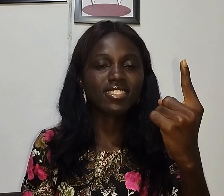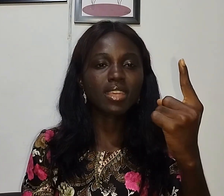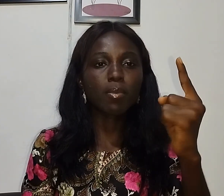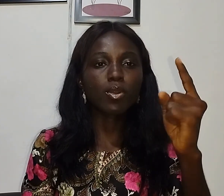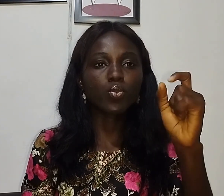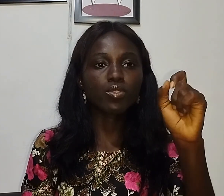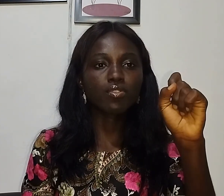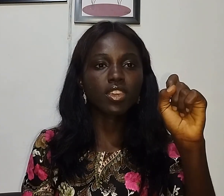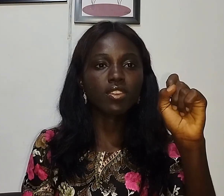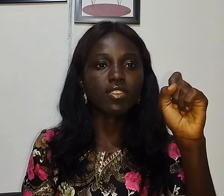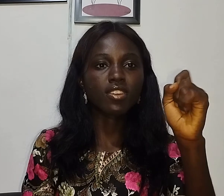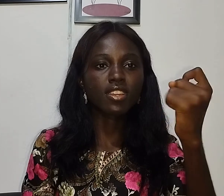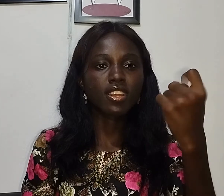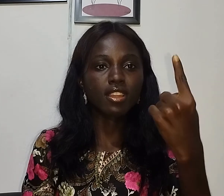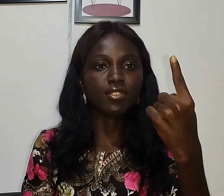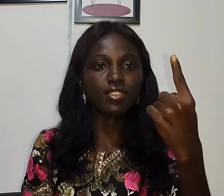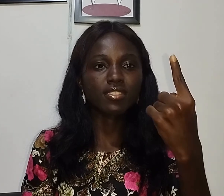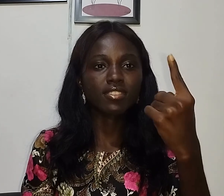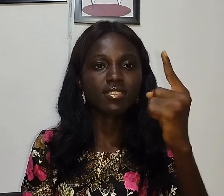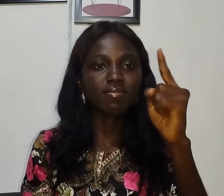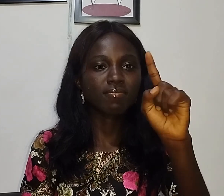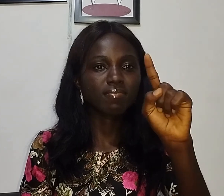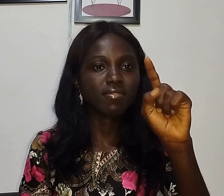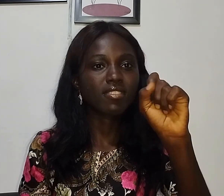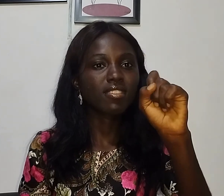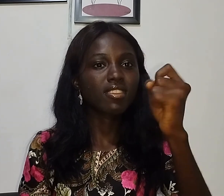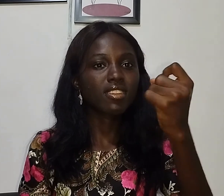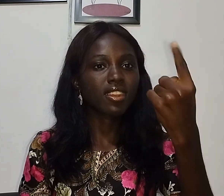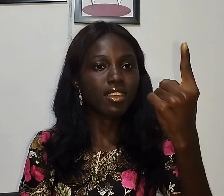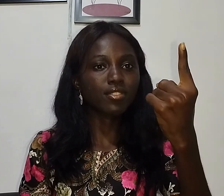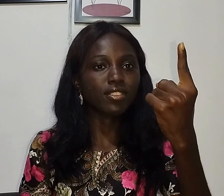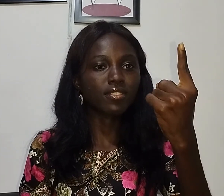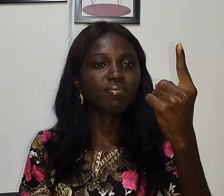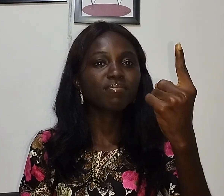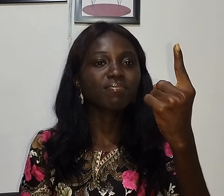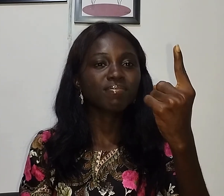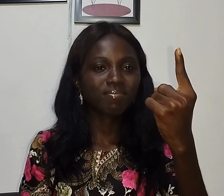Snap out one finger. 11. 11.